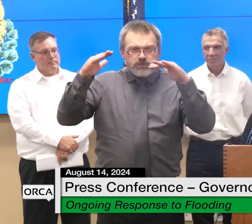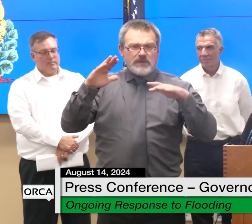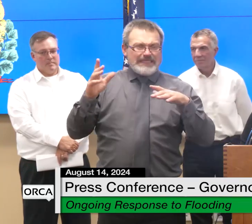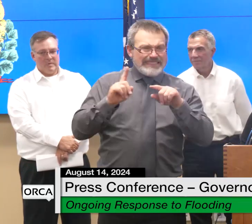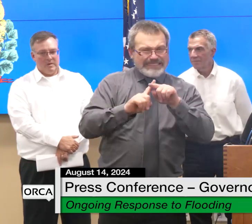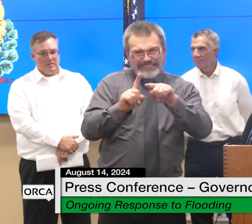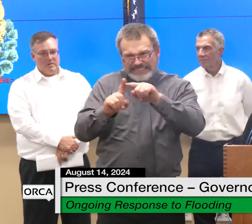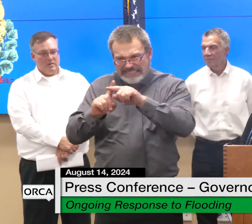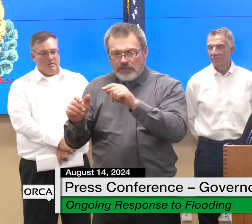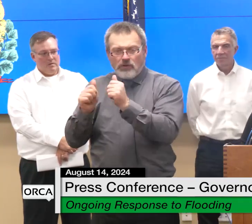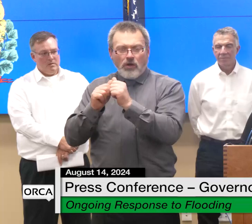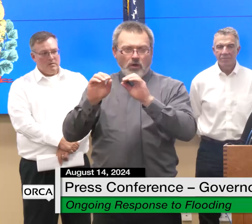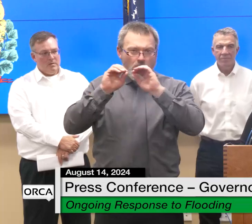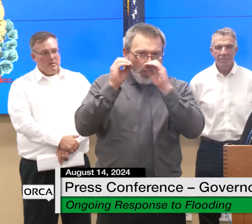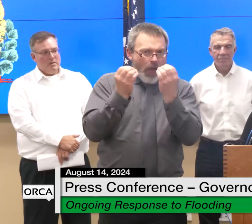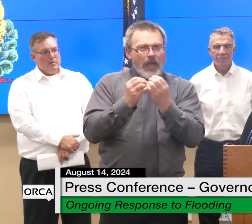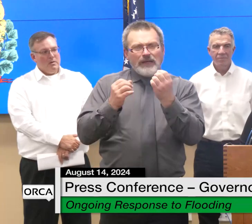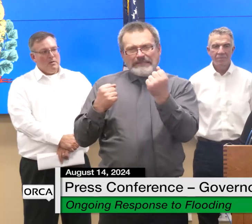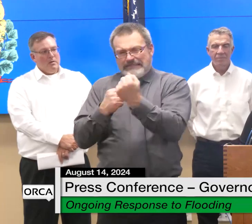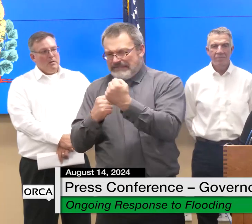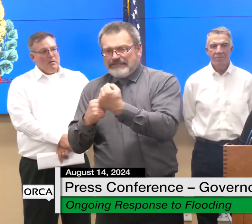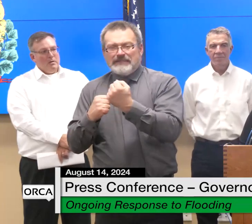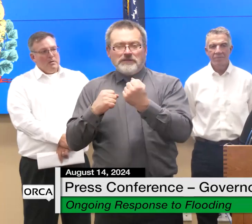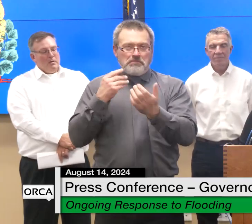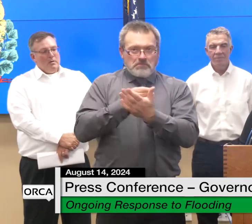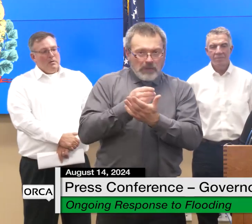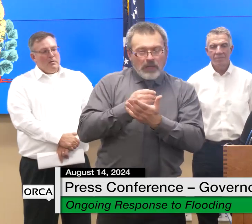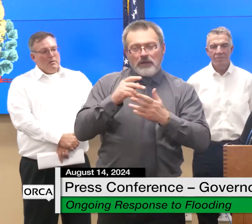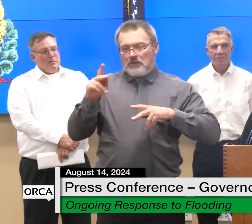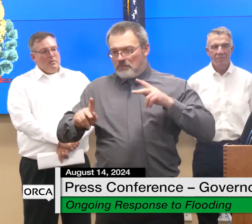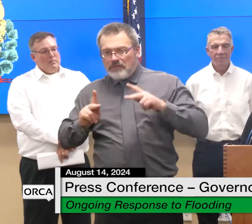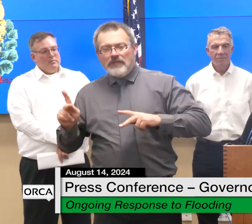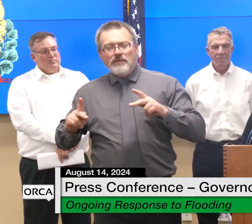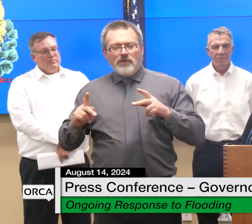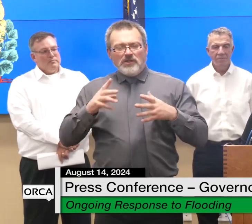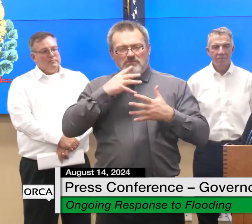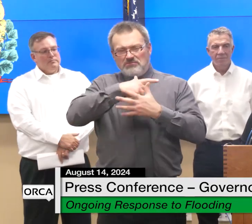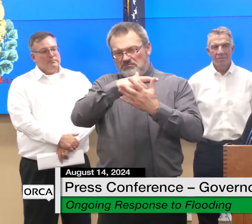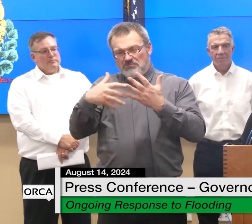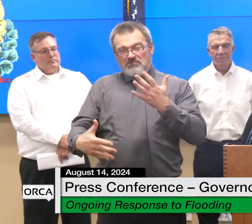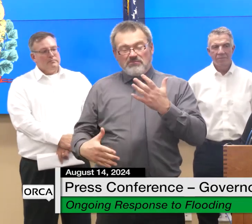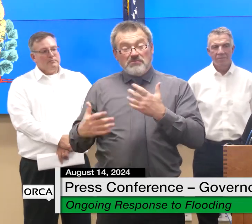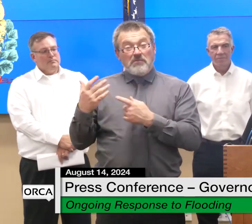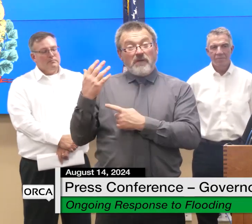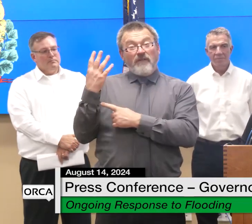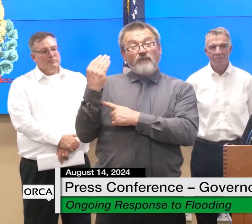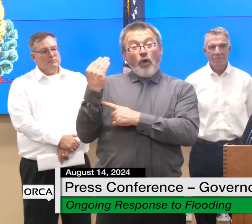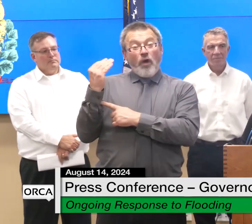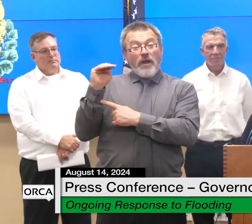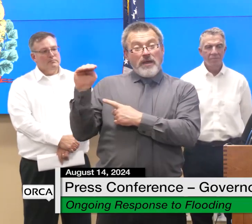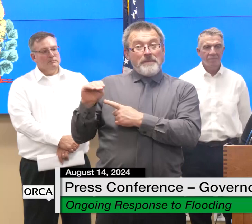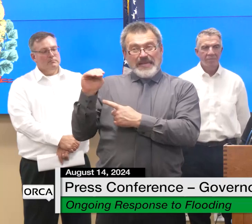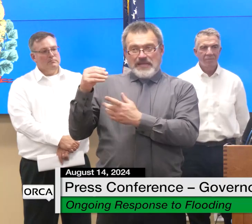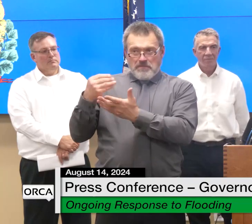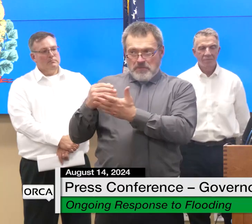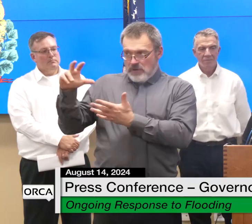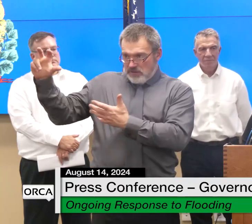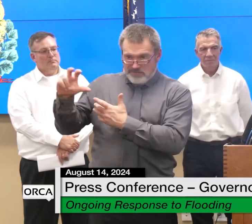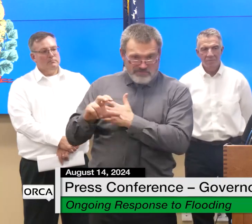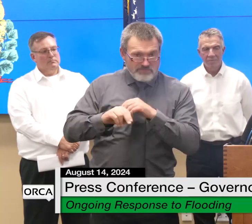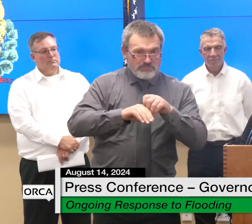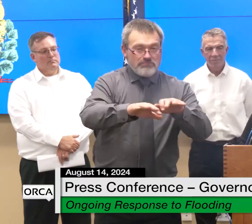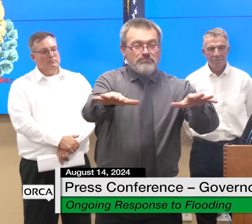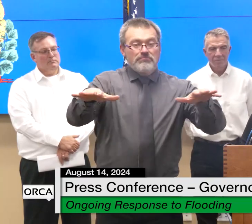Fund. In 2023, close to $14 million were raised into that fund, with donations coming from all